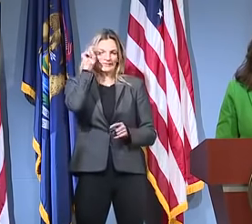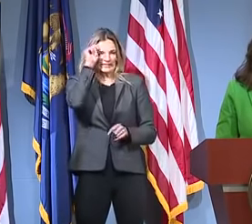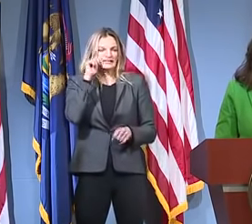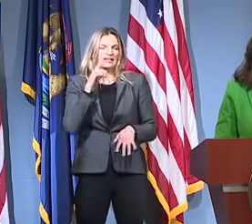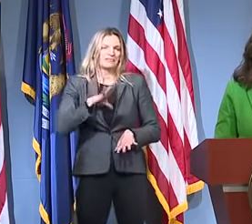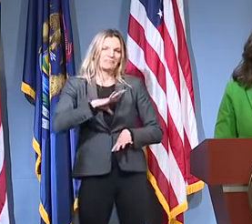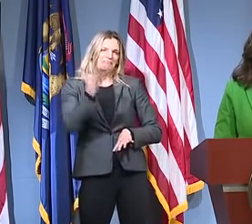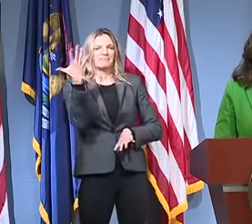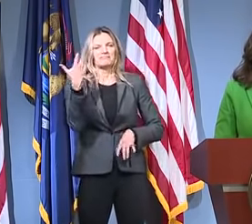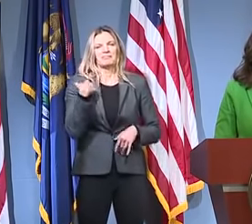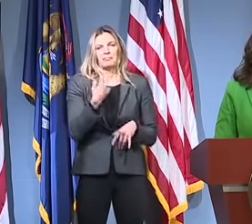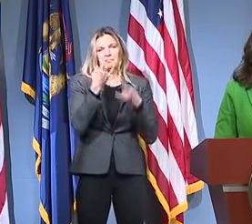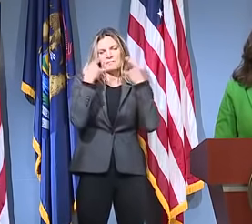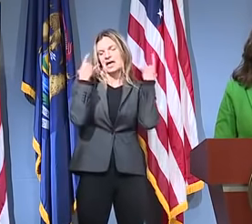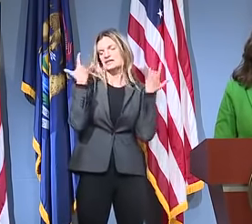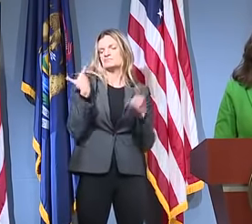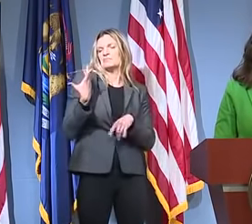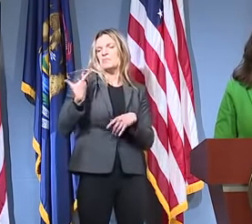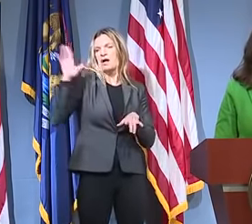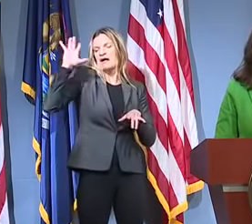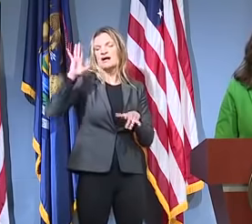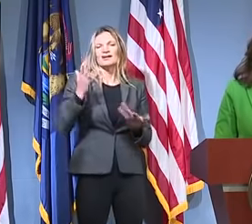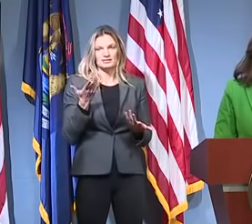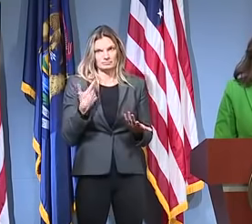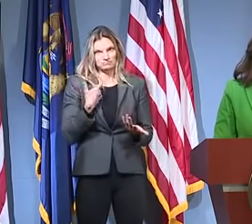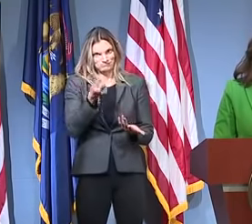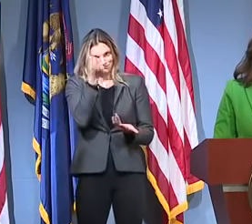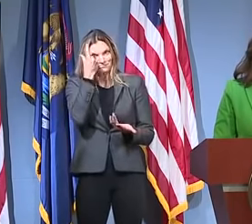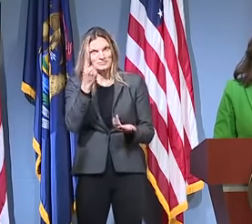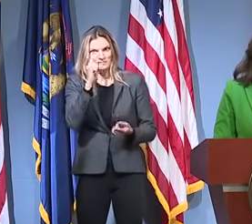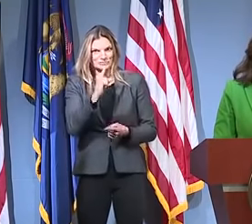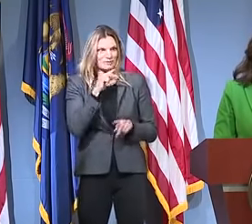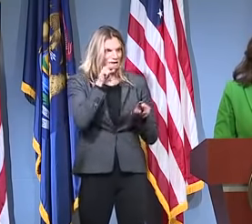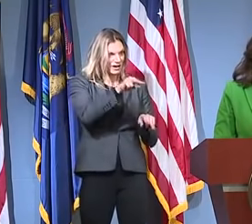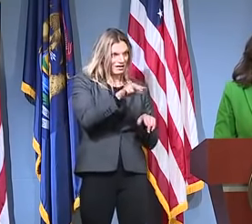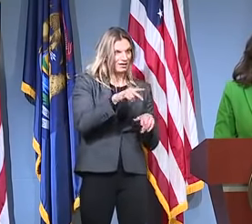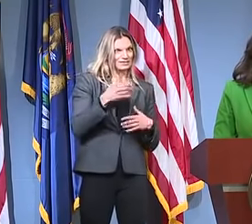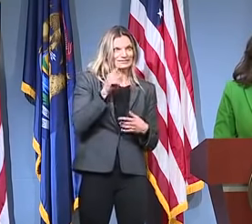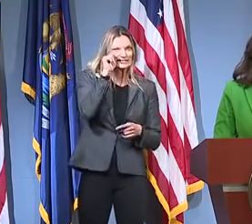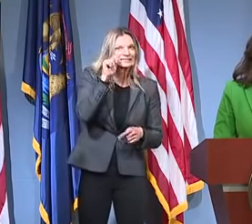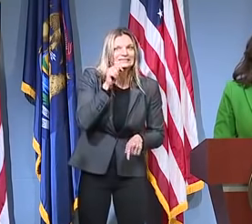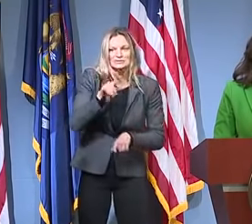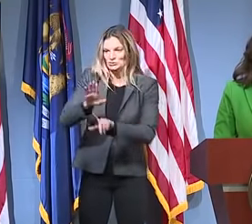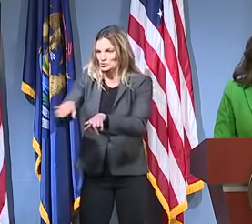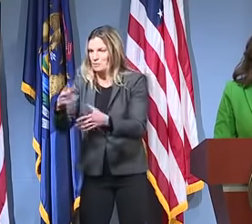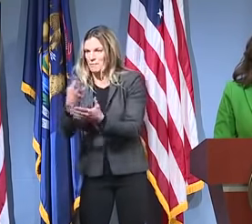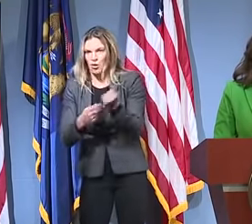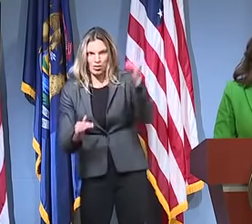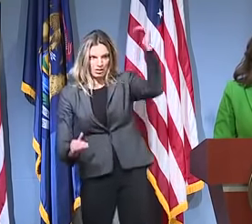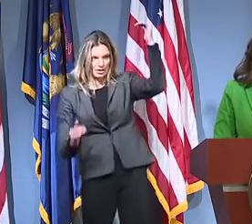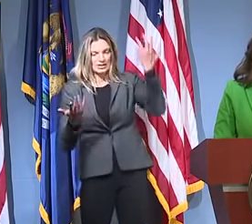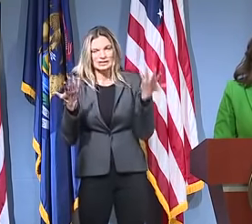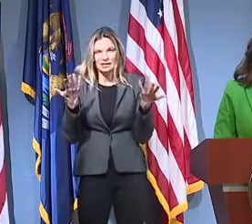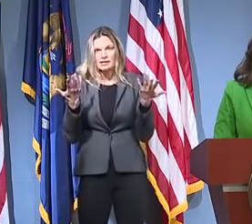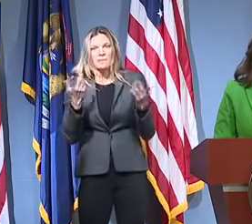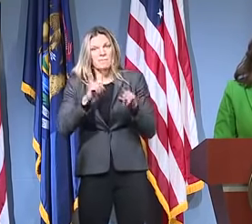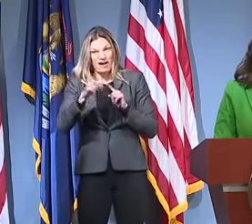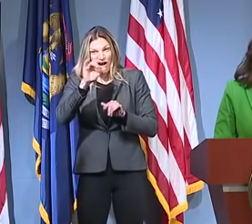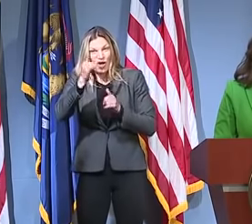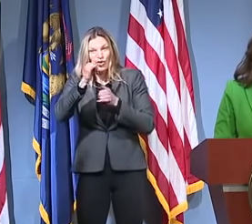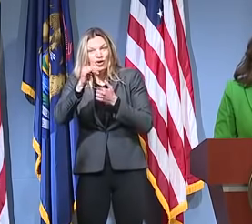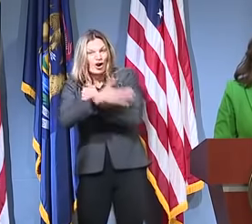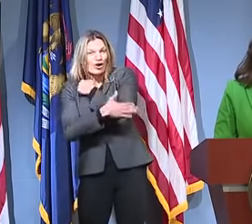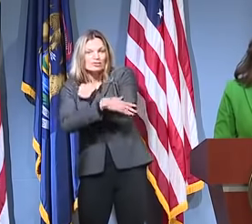yet we know, if you look around the world, other countries are doing this. Kids of all ages are adapting. So the